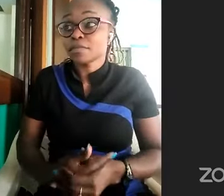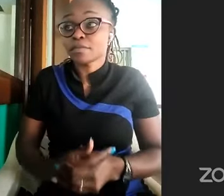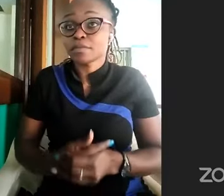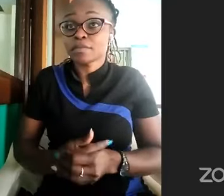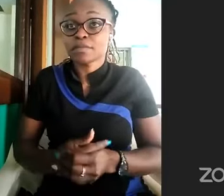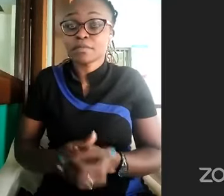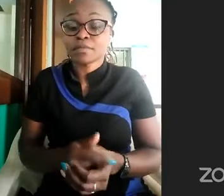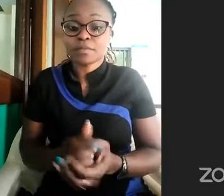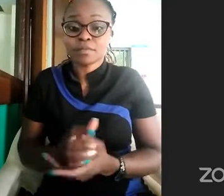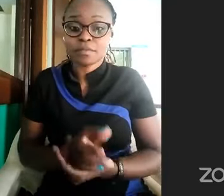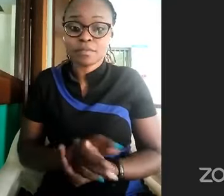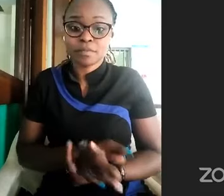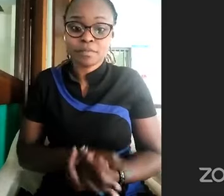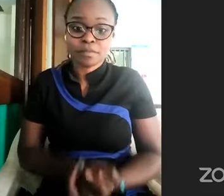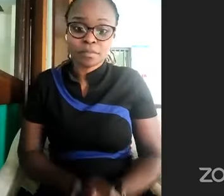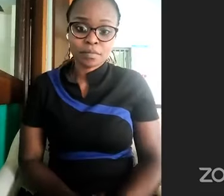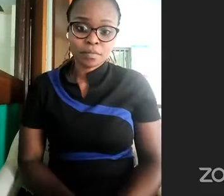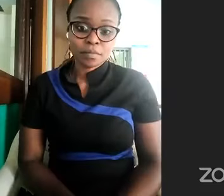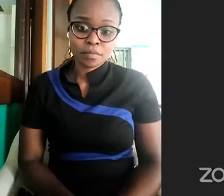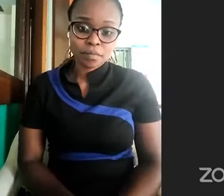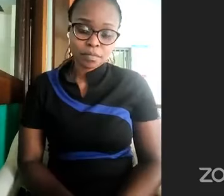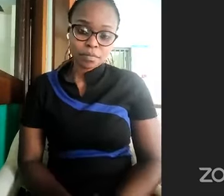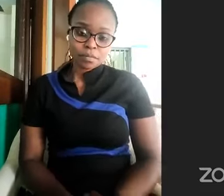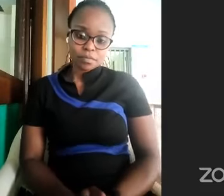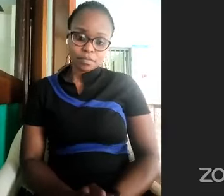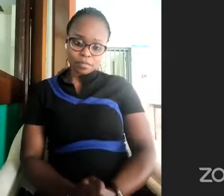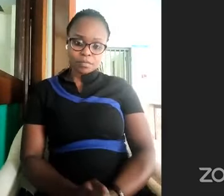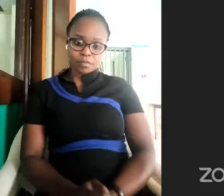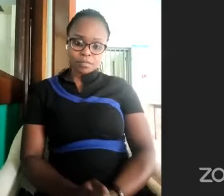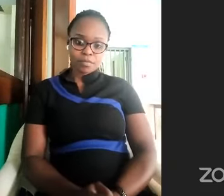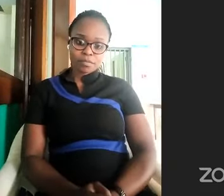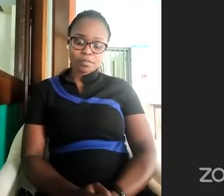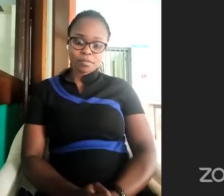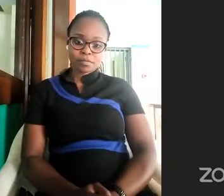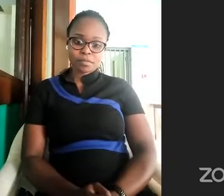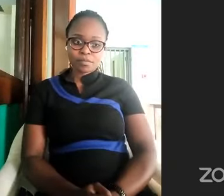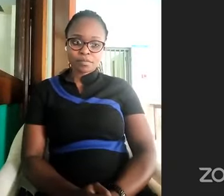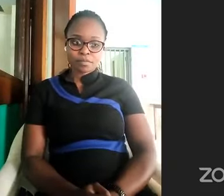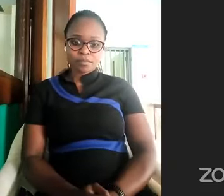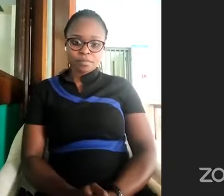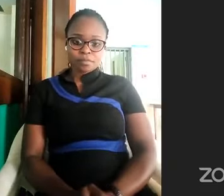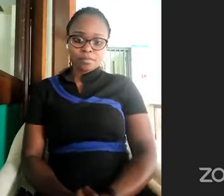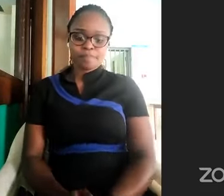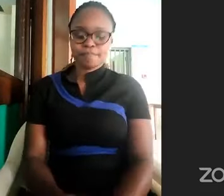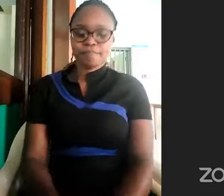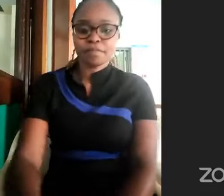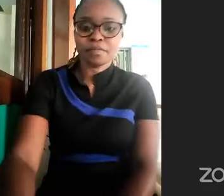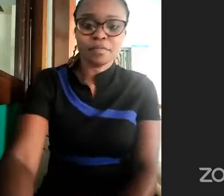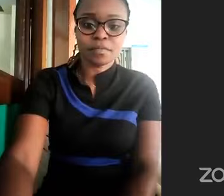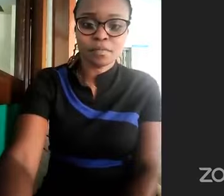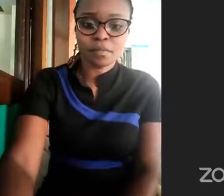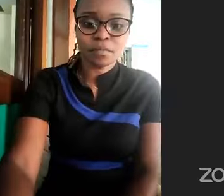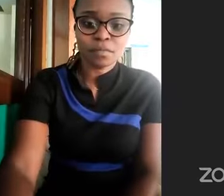disability. Their privacy is violated. I totally agree with this. And thank you so much for sharing